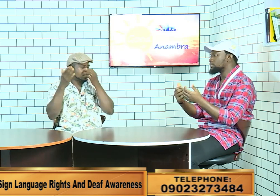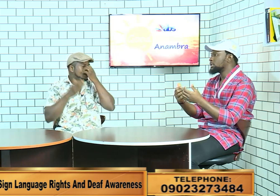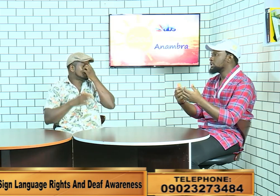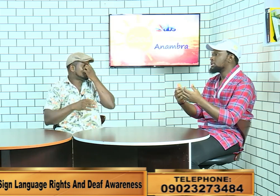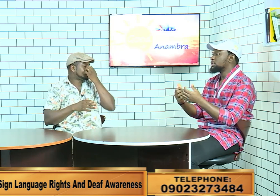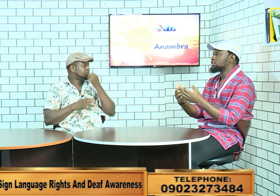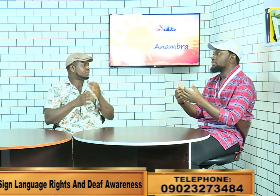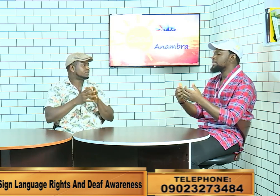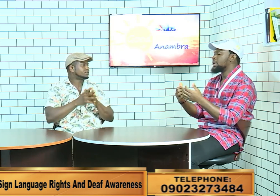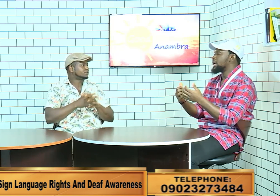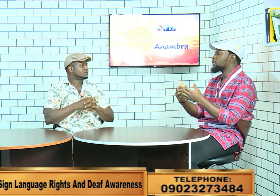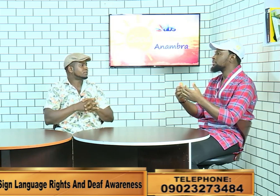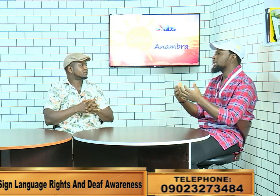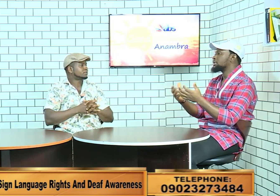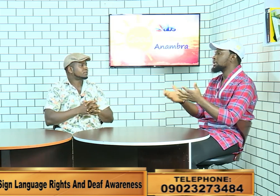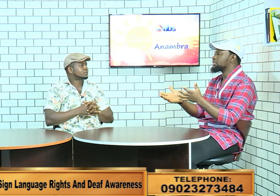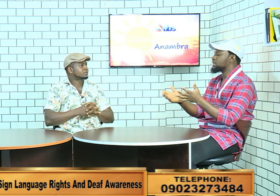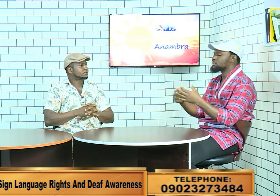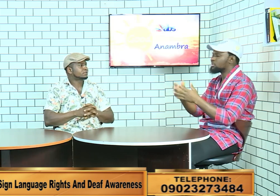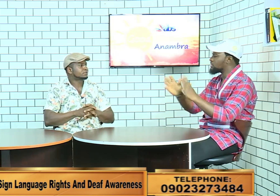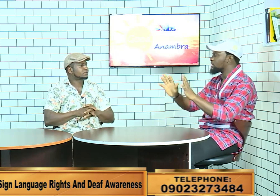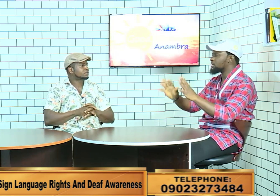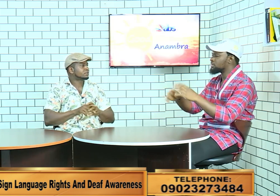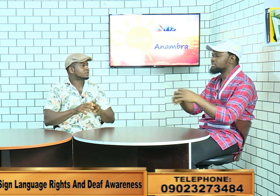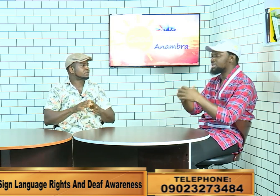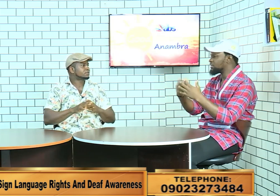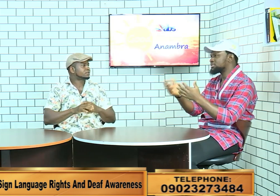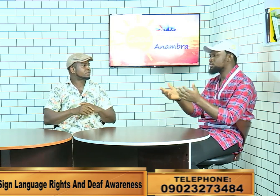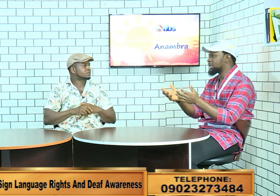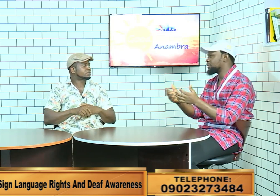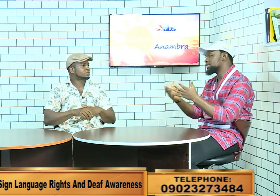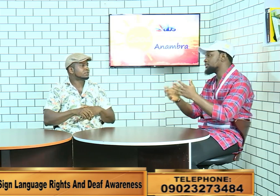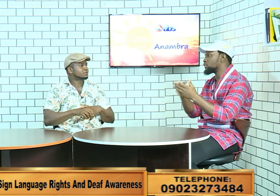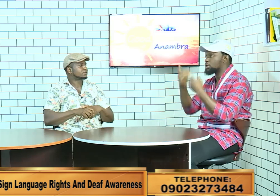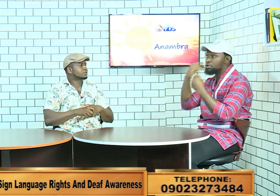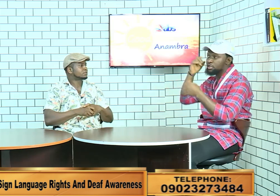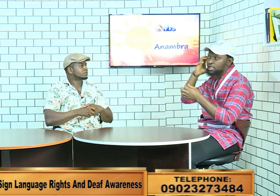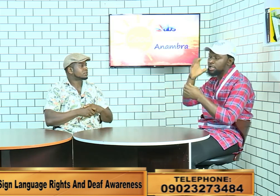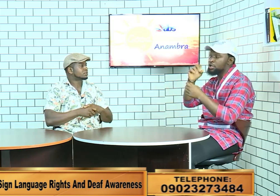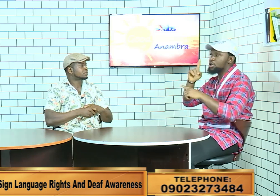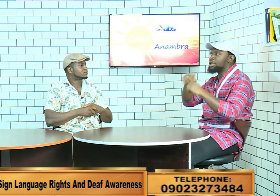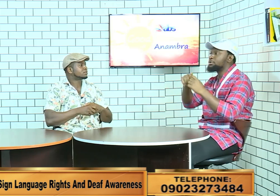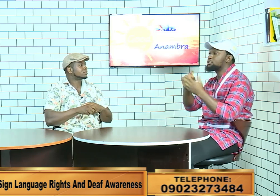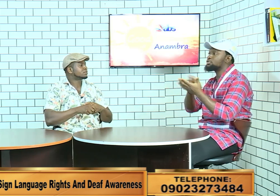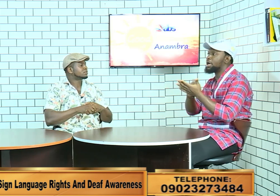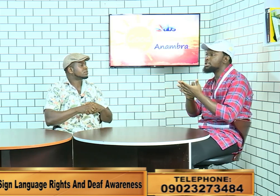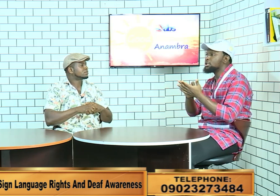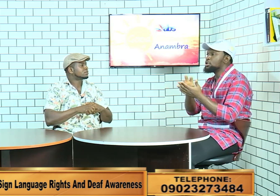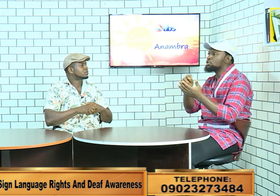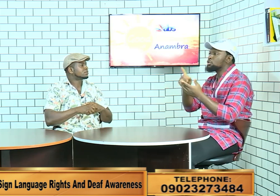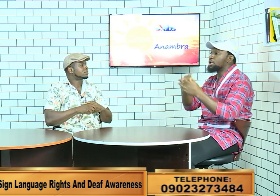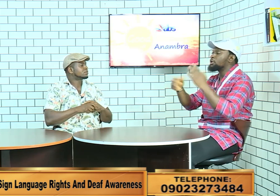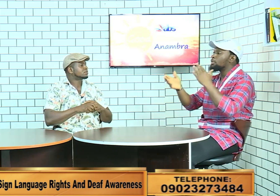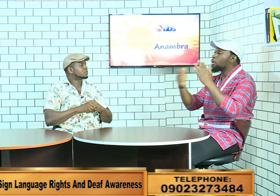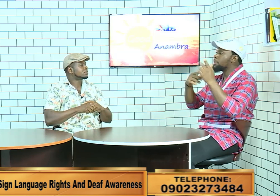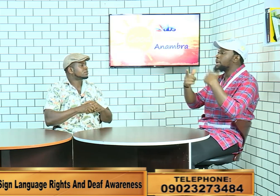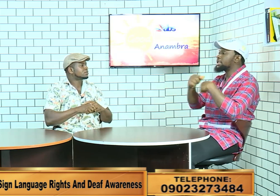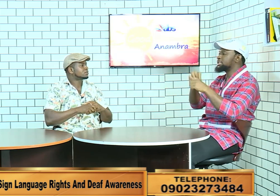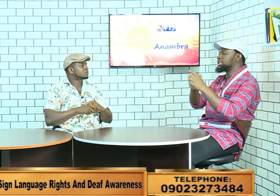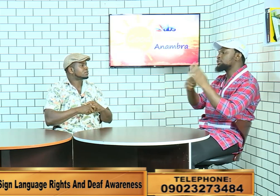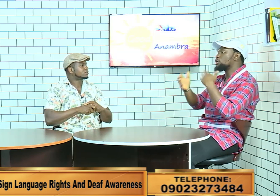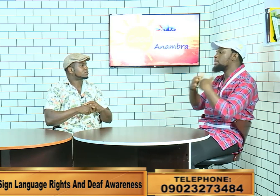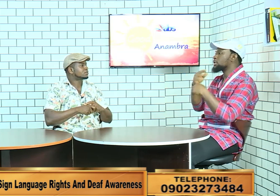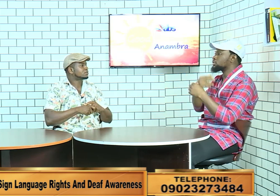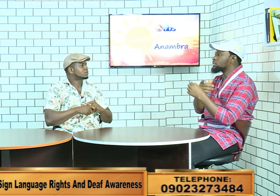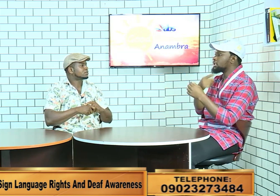job, some of them may end up telling them that no, we cannot give because we are not here, you cannot write. So they end up coming back. It's